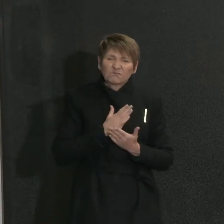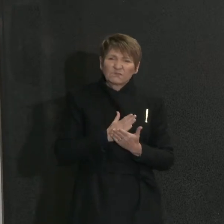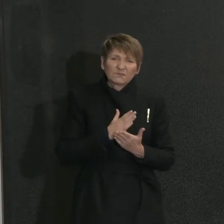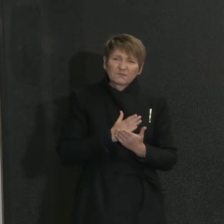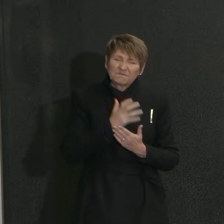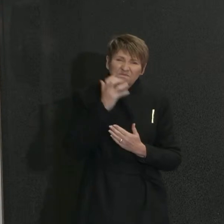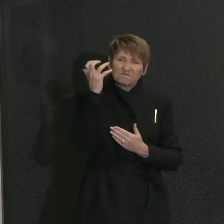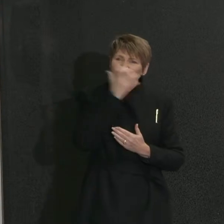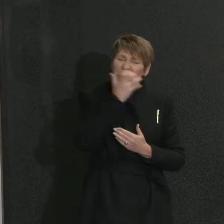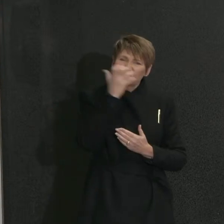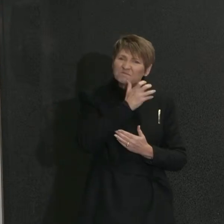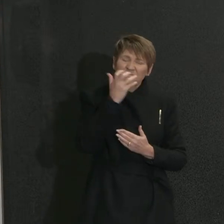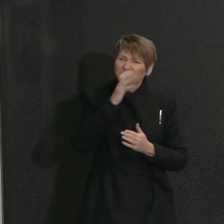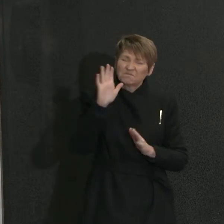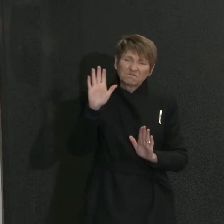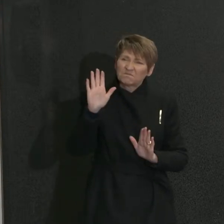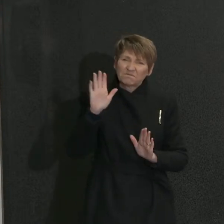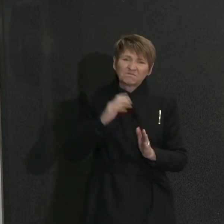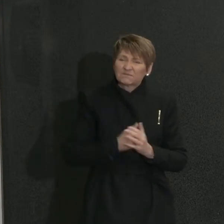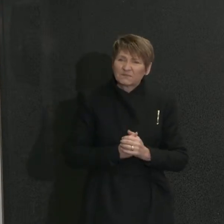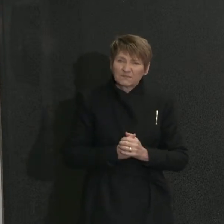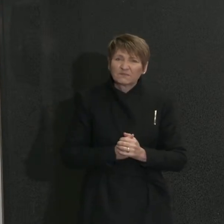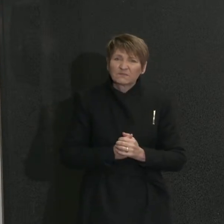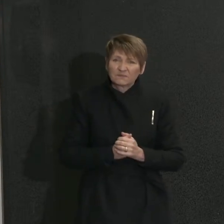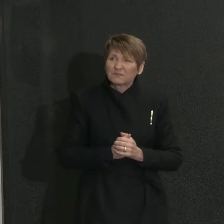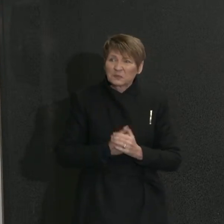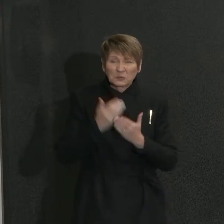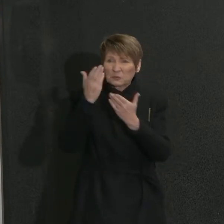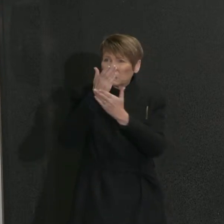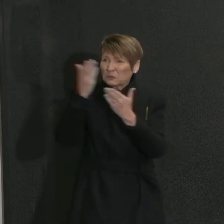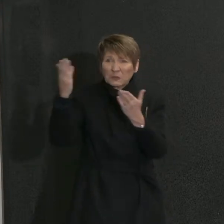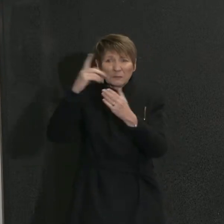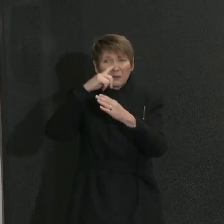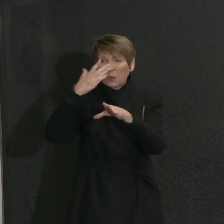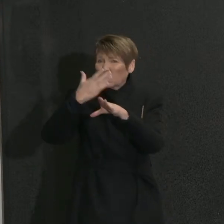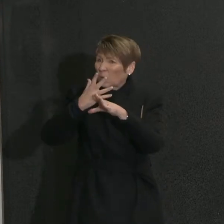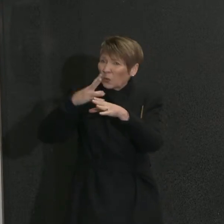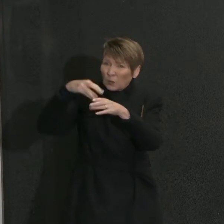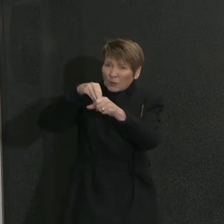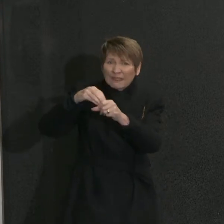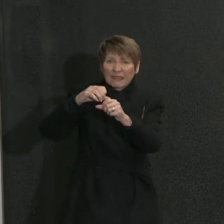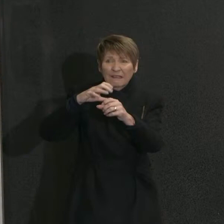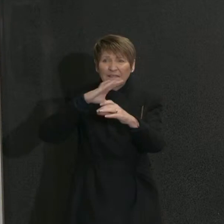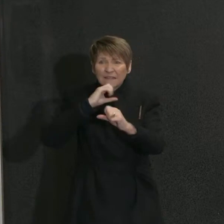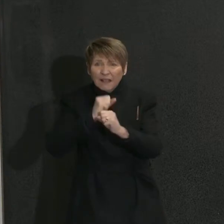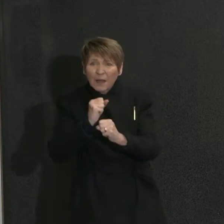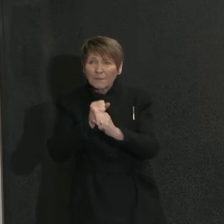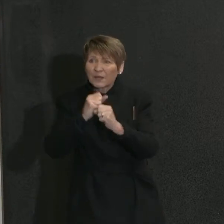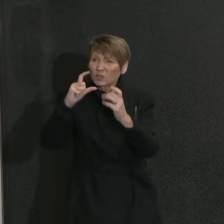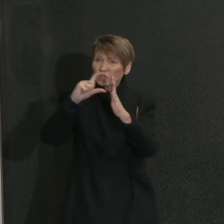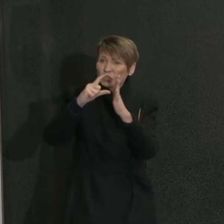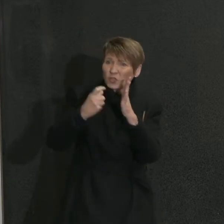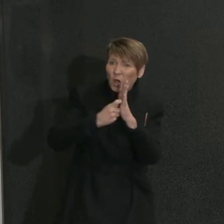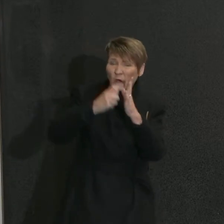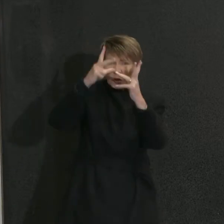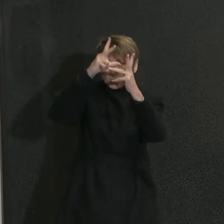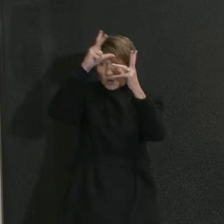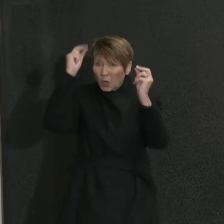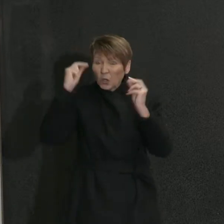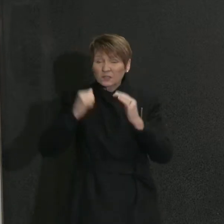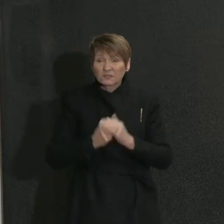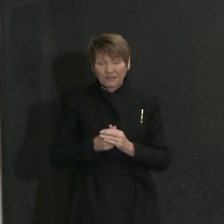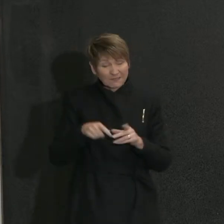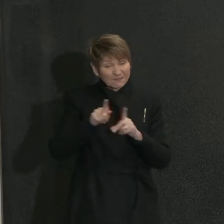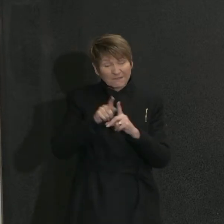best wishes. And to all of our colleagues in New South Wales who are working very hard, I know they're working hard. You know, I text back and forth with Gladys a